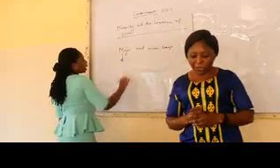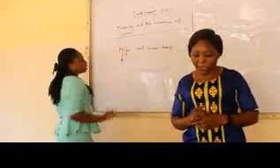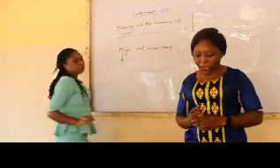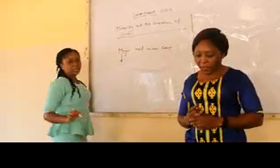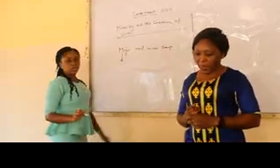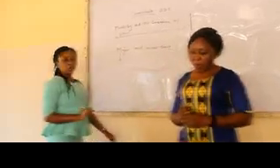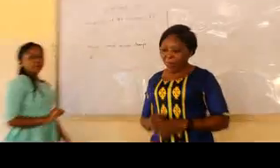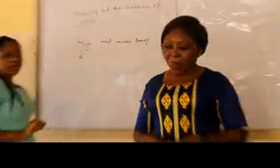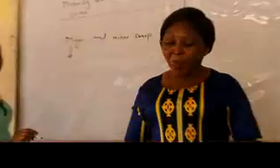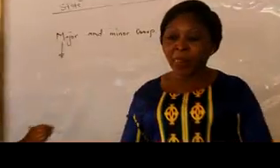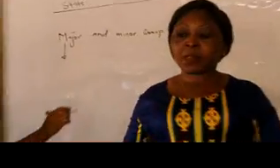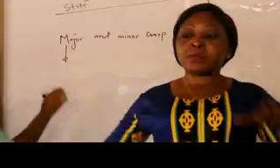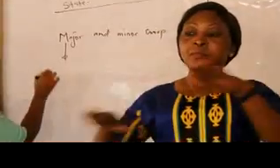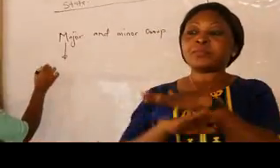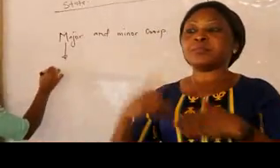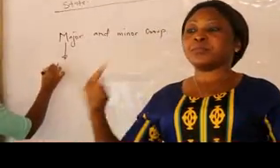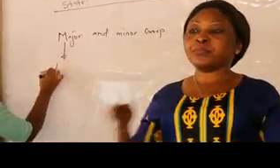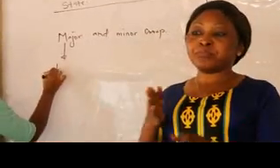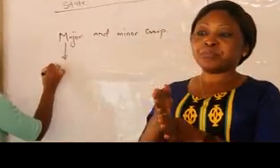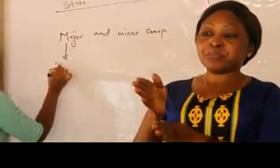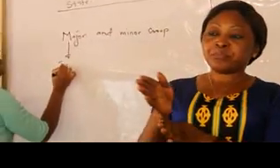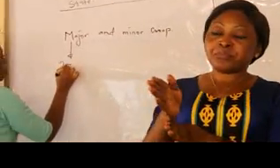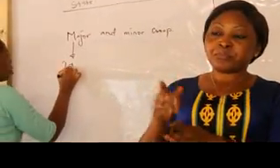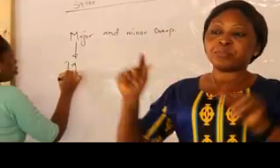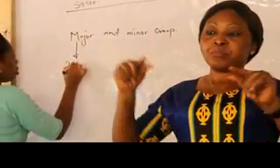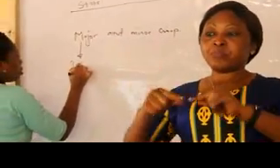And under the major, we have the Igbo,